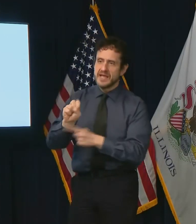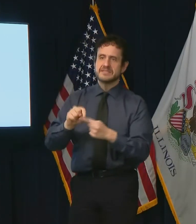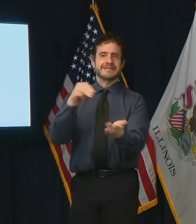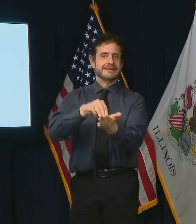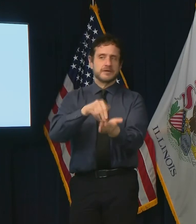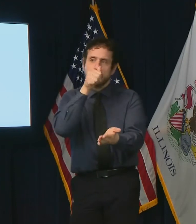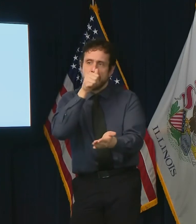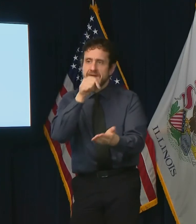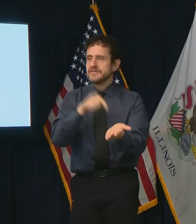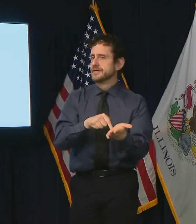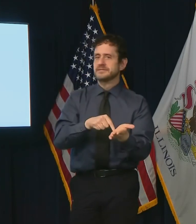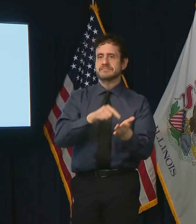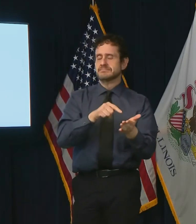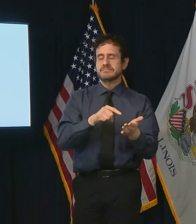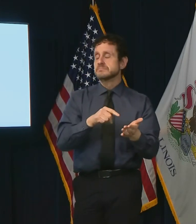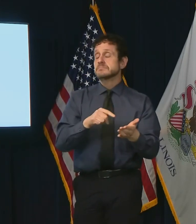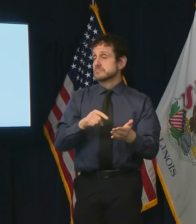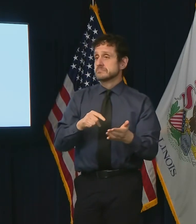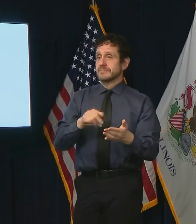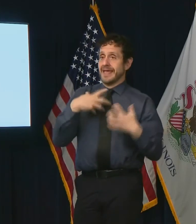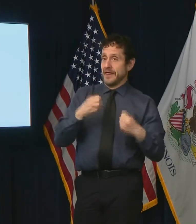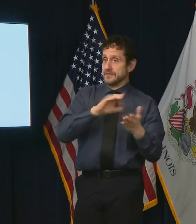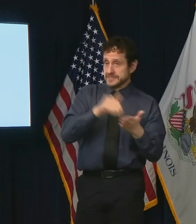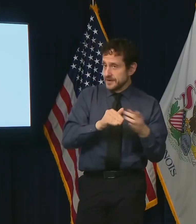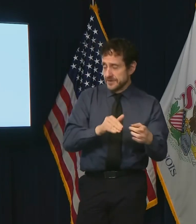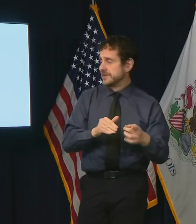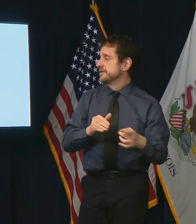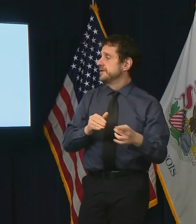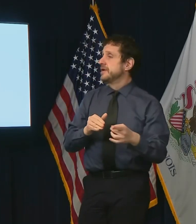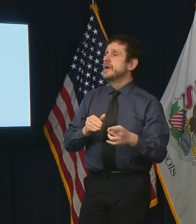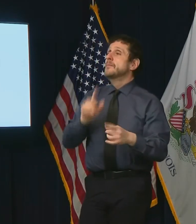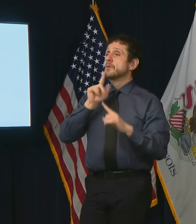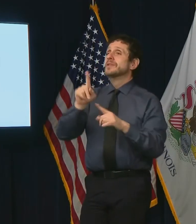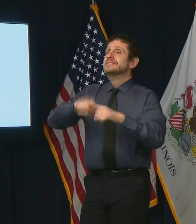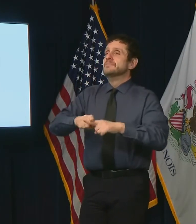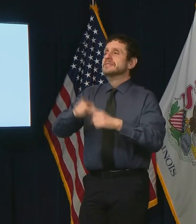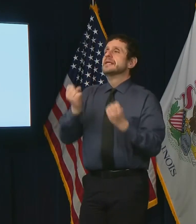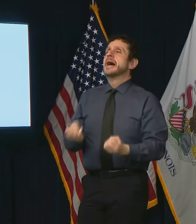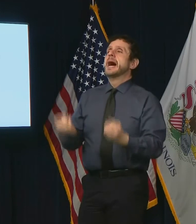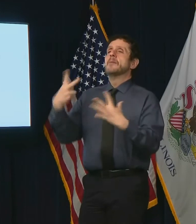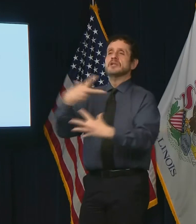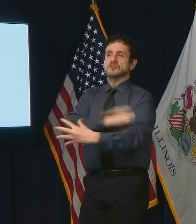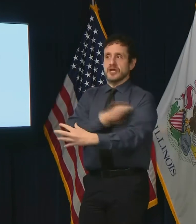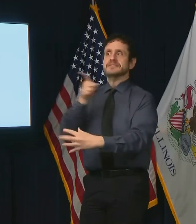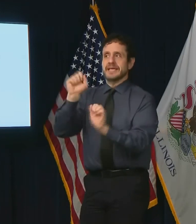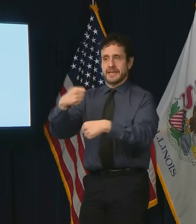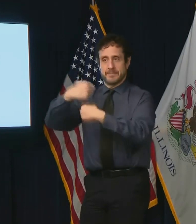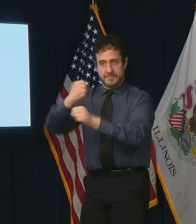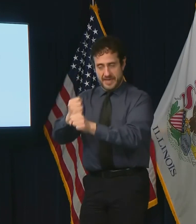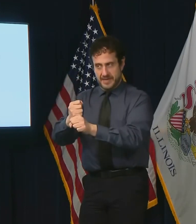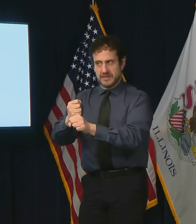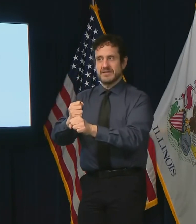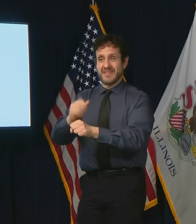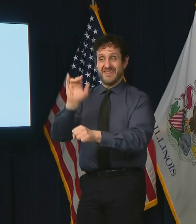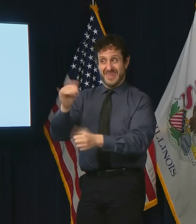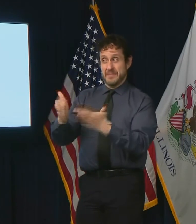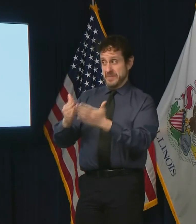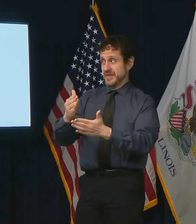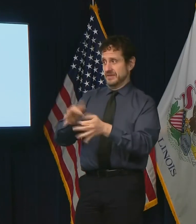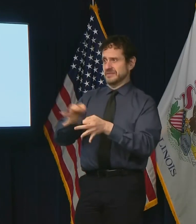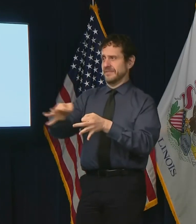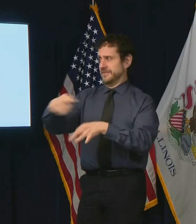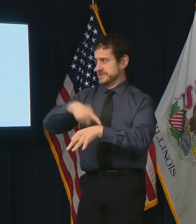of the vaccine is really the thing that holds up the timing of that, but we're absolutely prepared to use every one